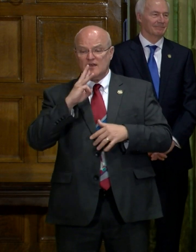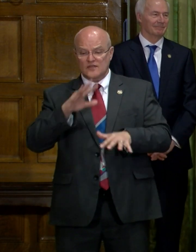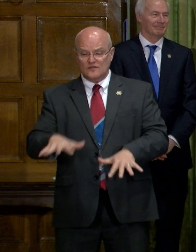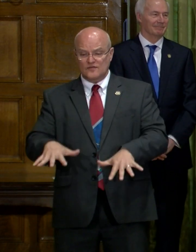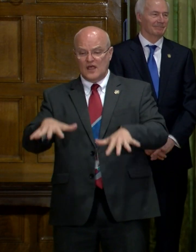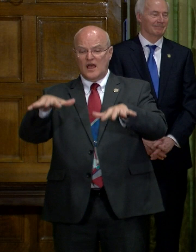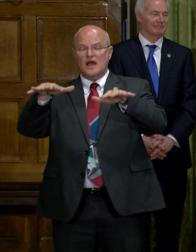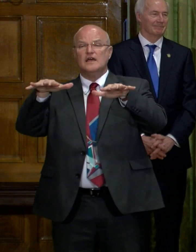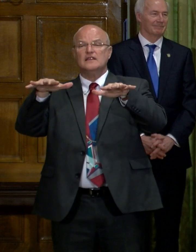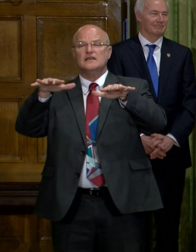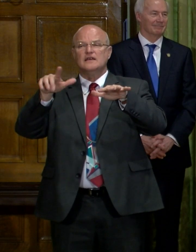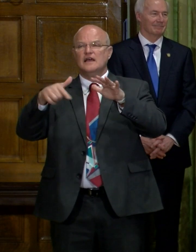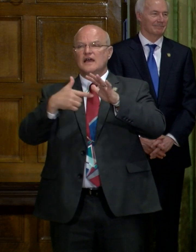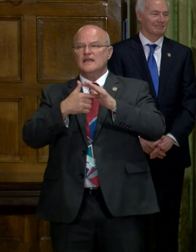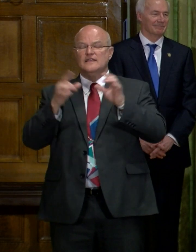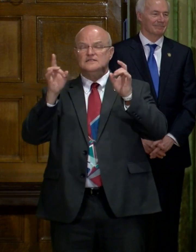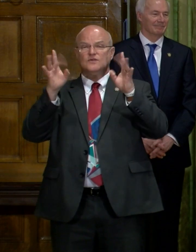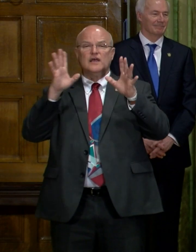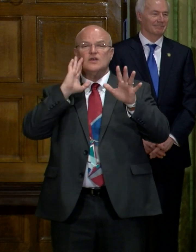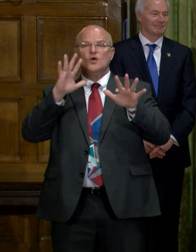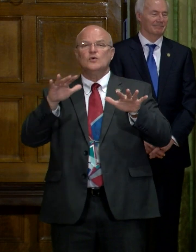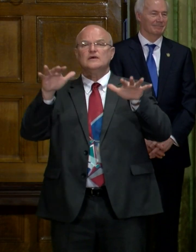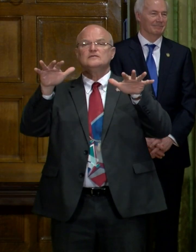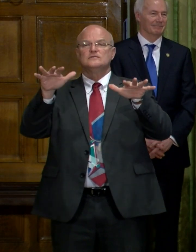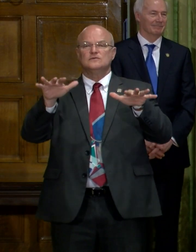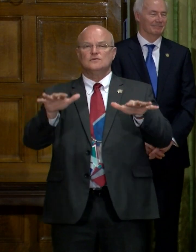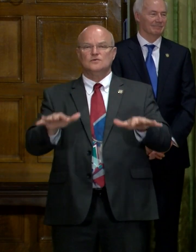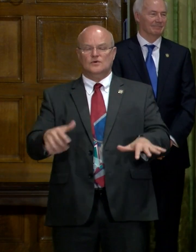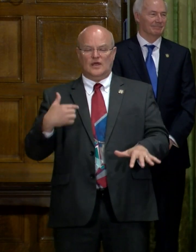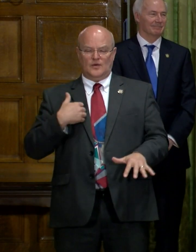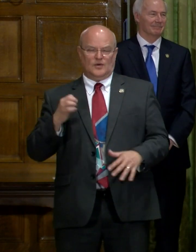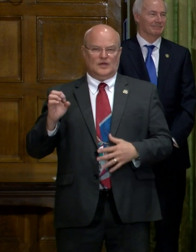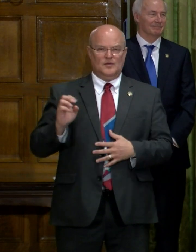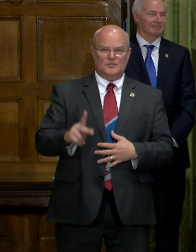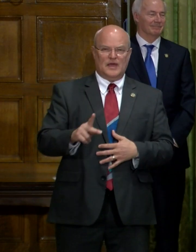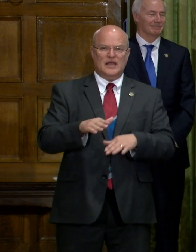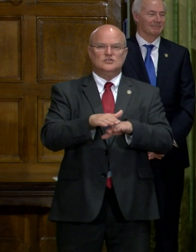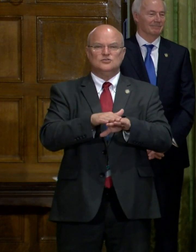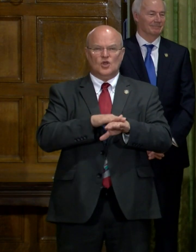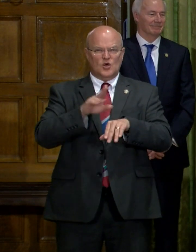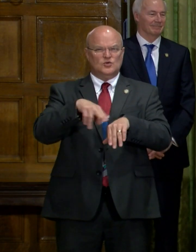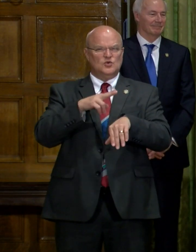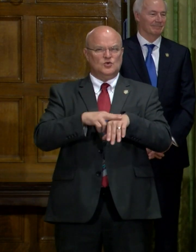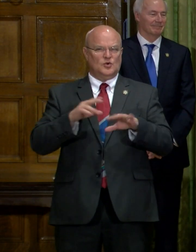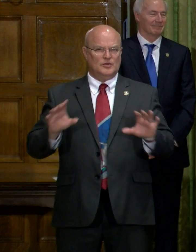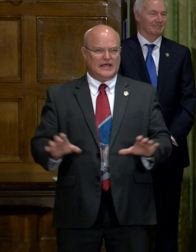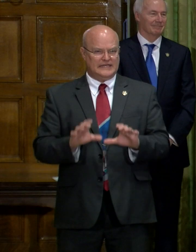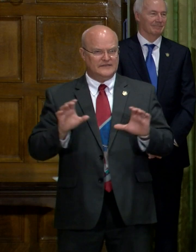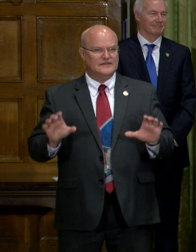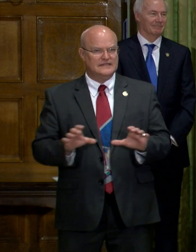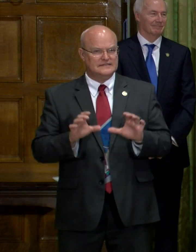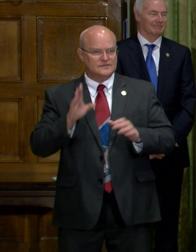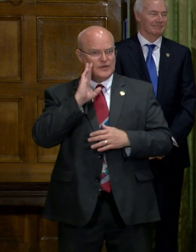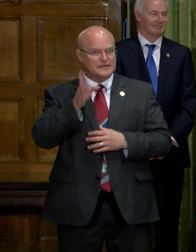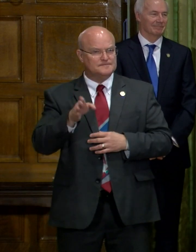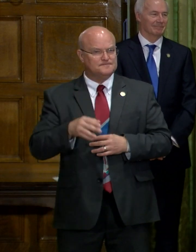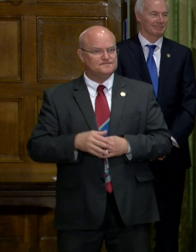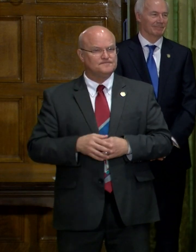flood, this crisis too will end and we will return slowly to normal activities.